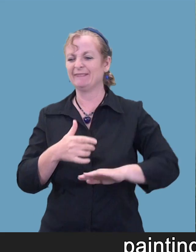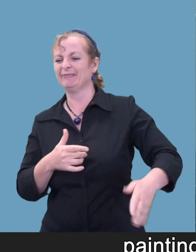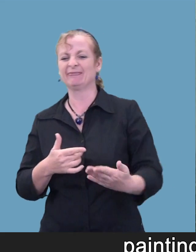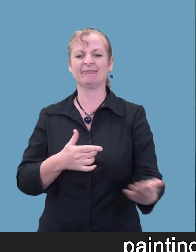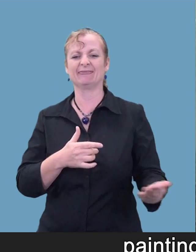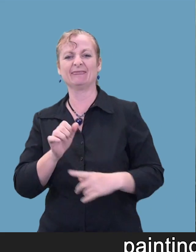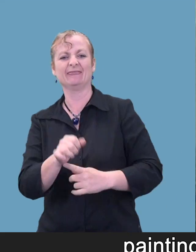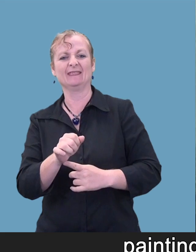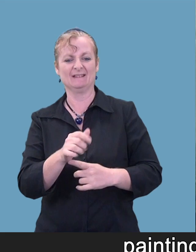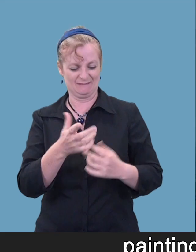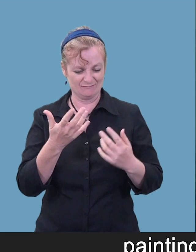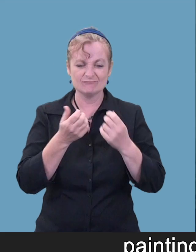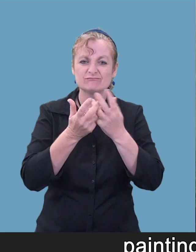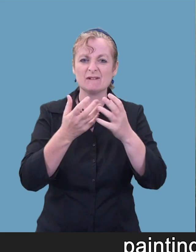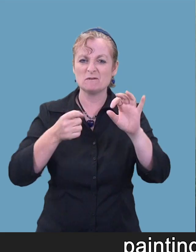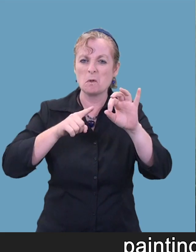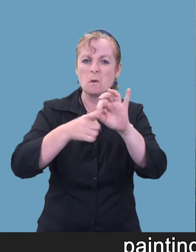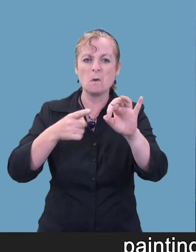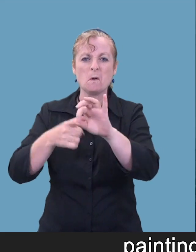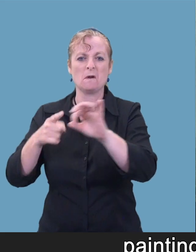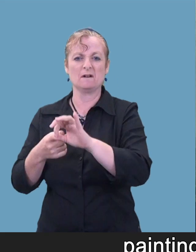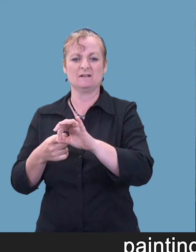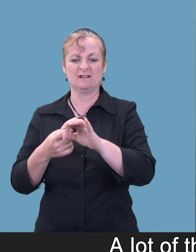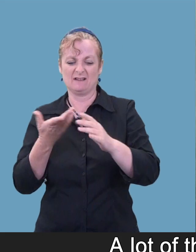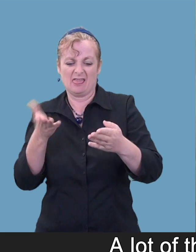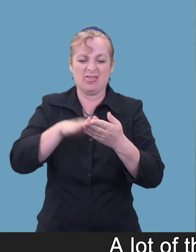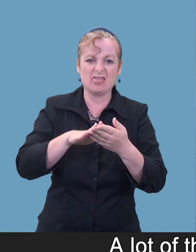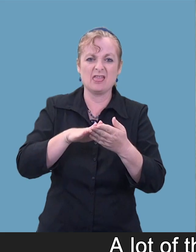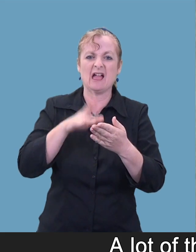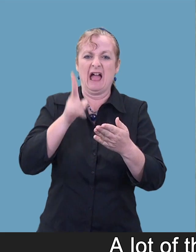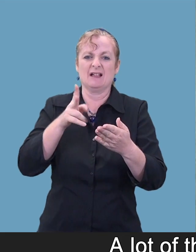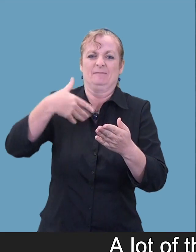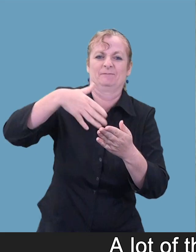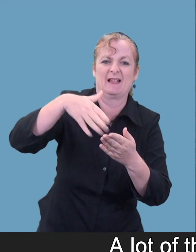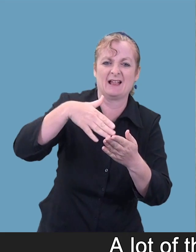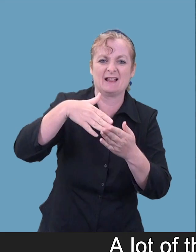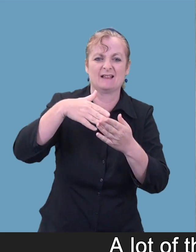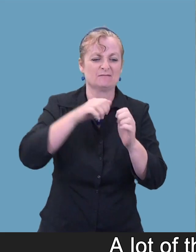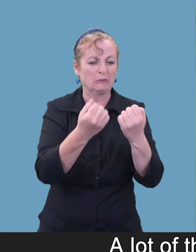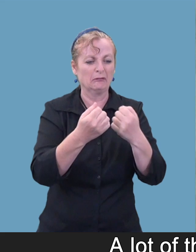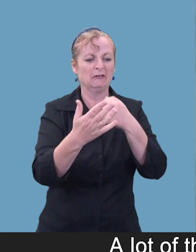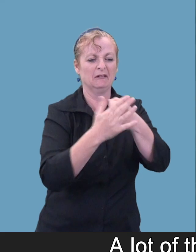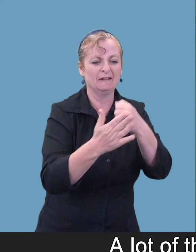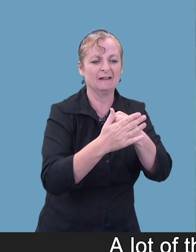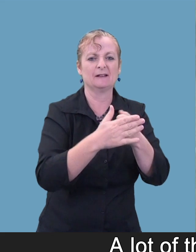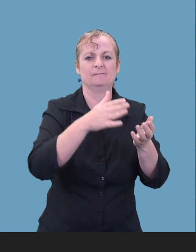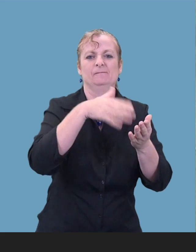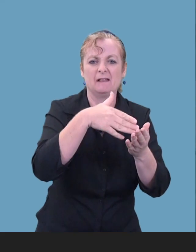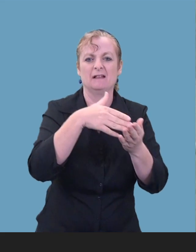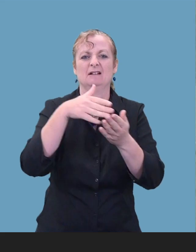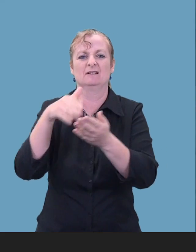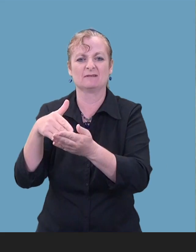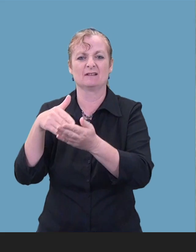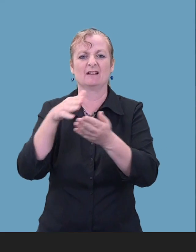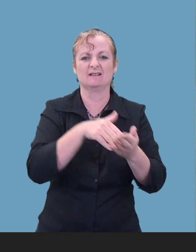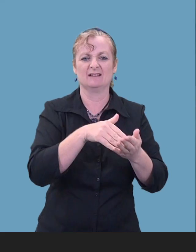very yellow, very dull. It had a few issues. A lot of the damage in the Gritten was in the sky, so there are a lot of losses. A